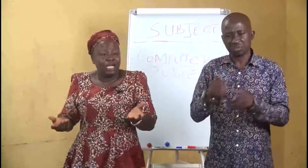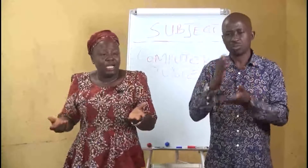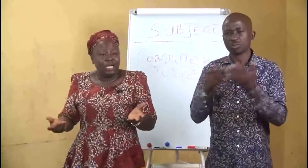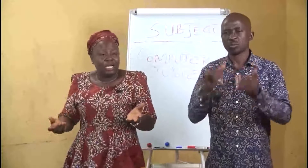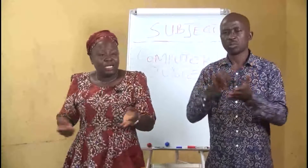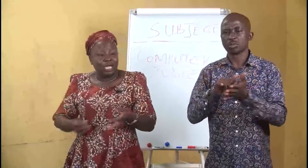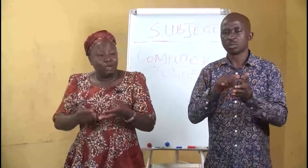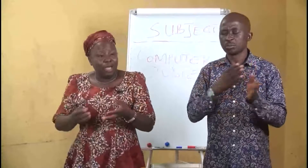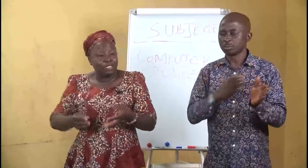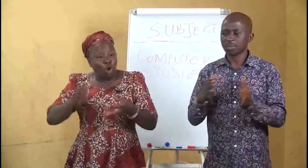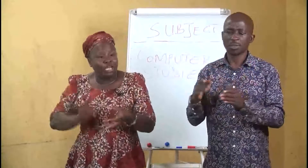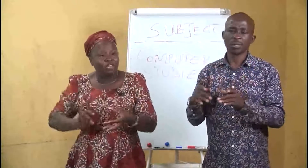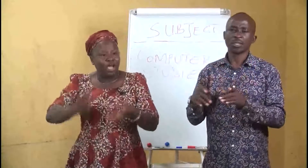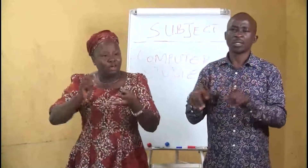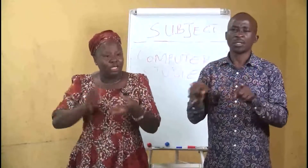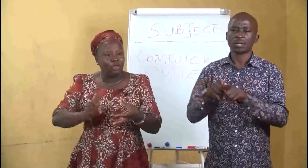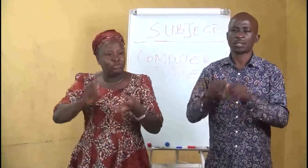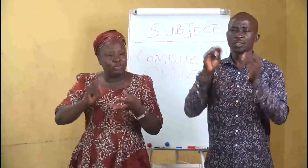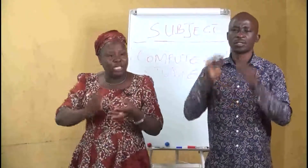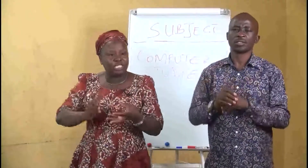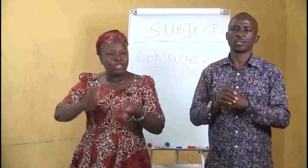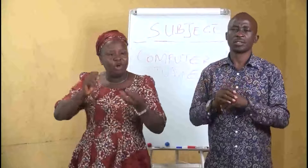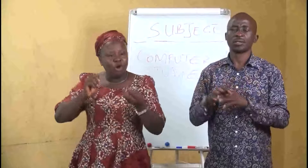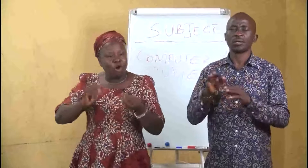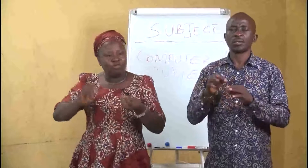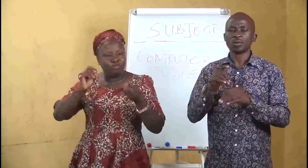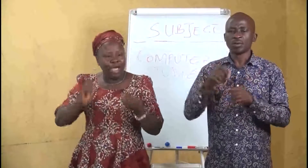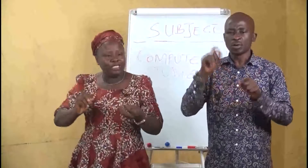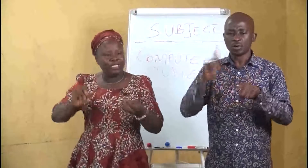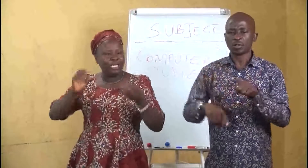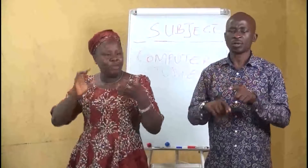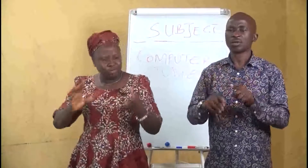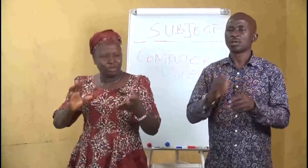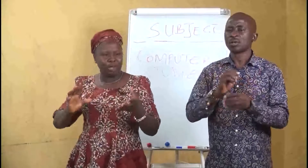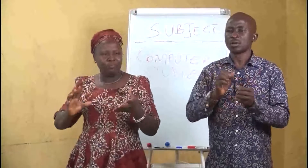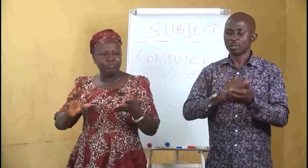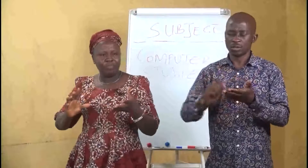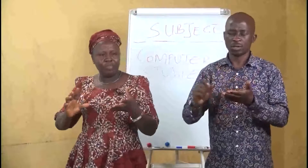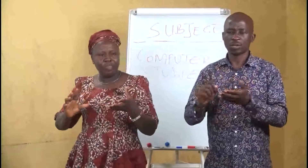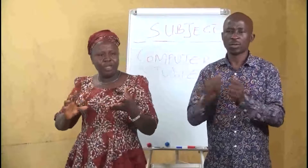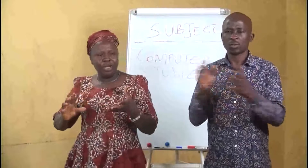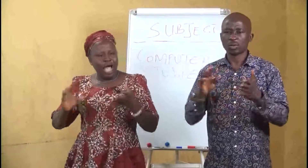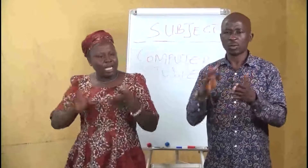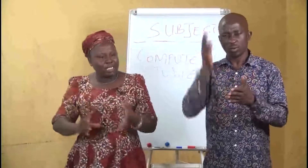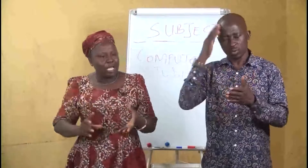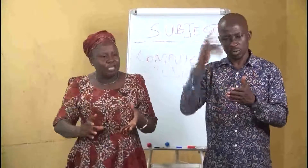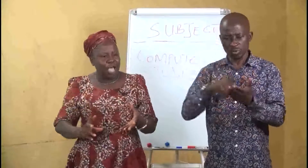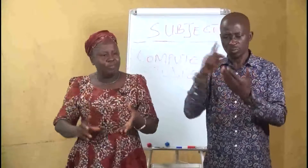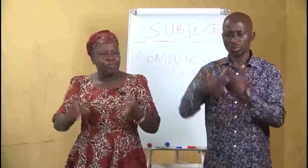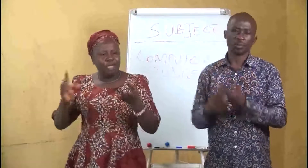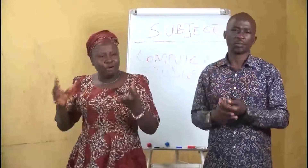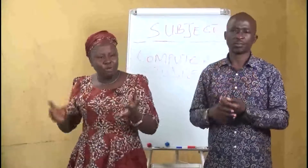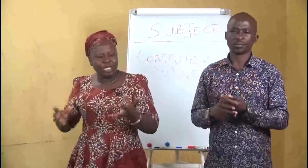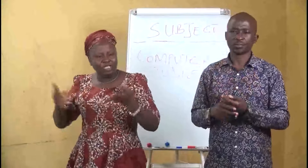teacher cannot write it only if I undergo the process of writing a program. And at the same